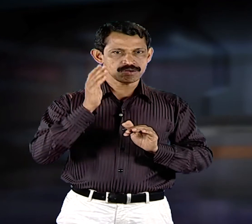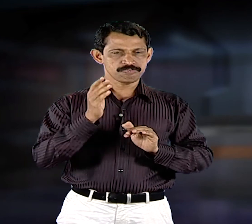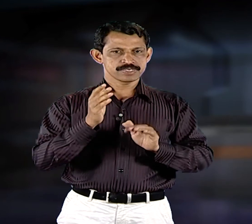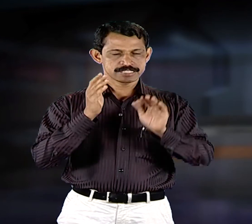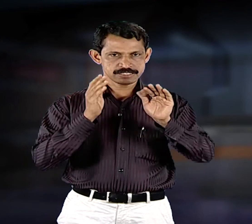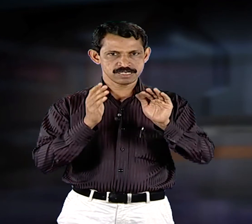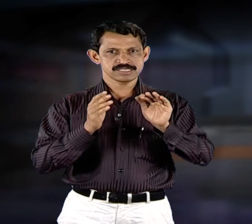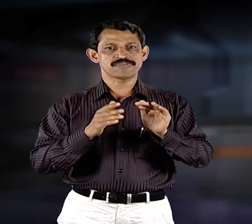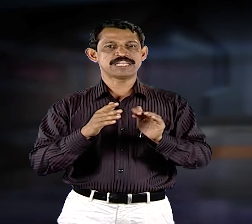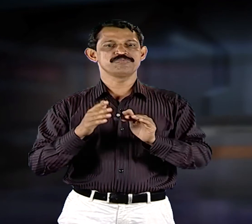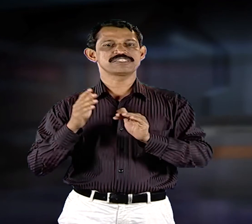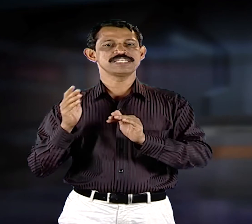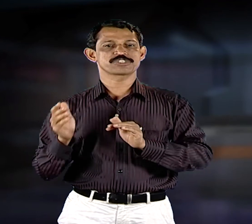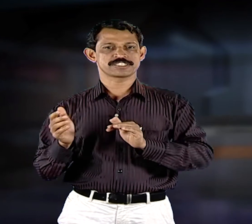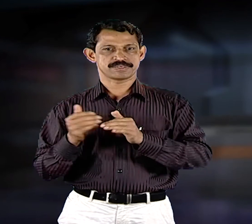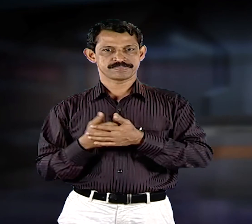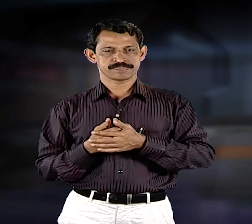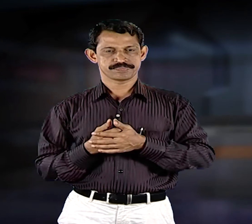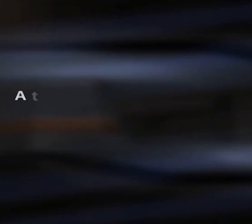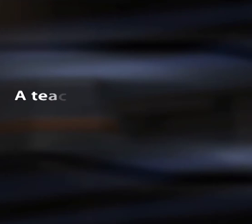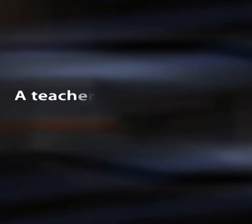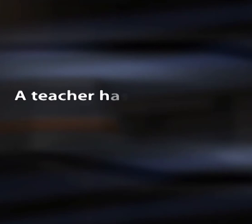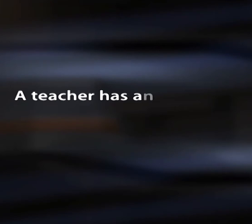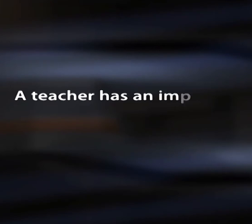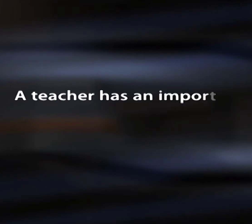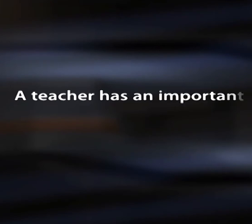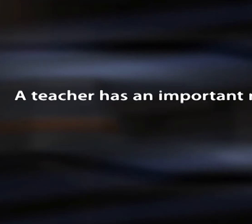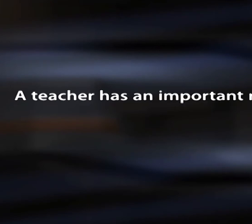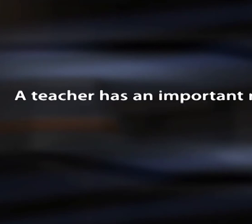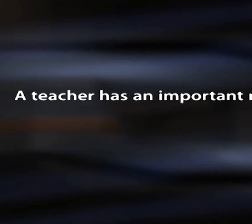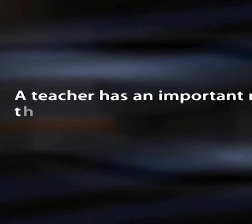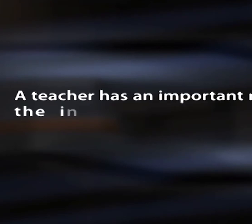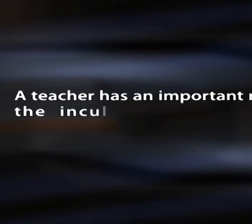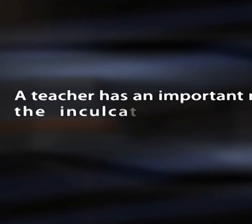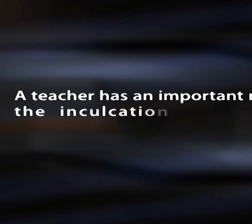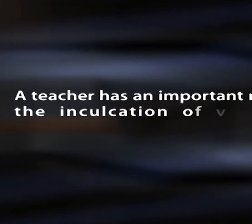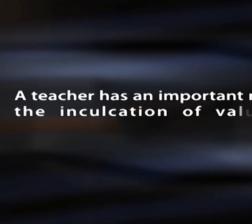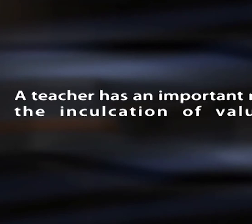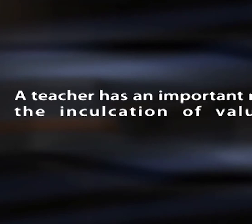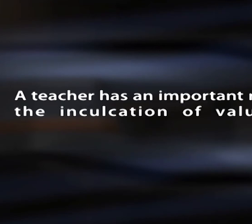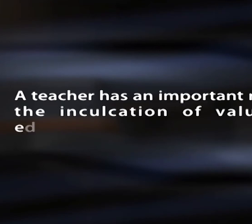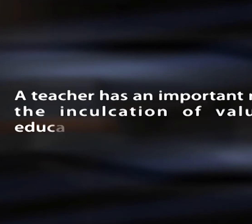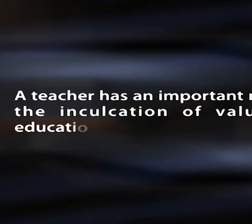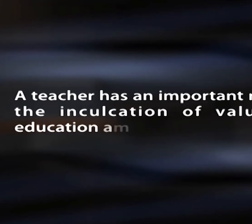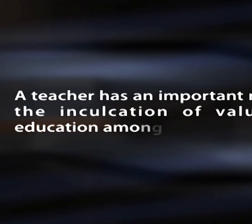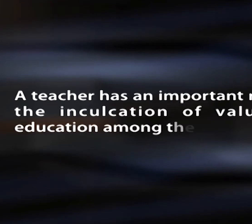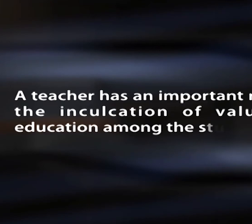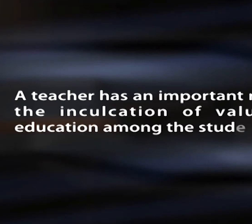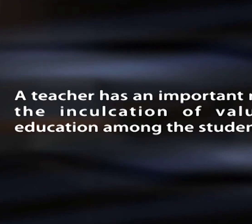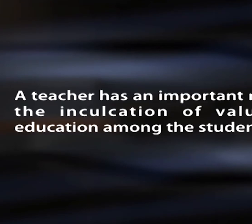of teachers in value based education. A teacher has an important role to play in the inculcation of value oriented education